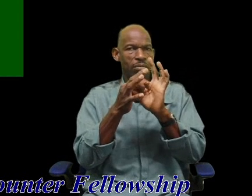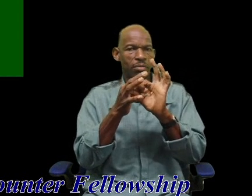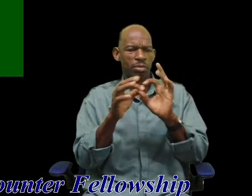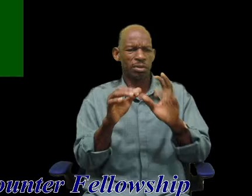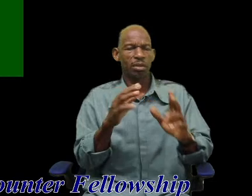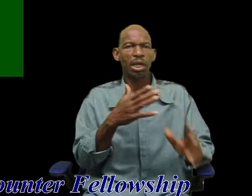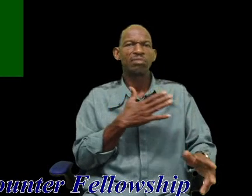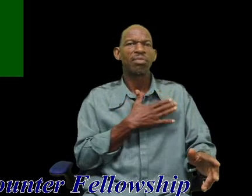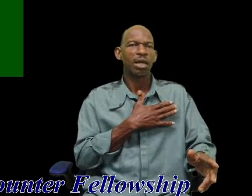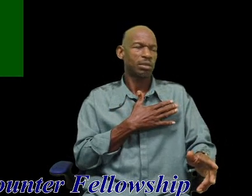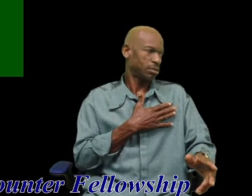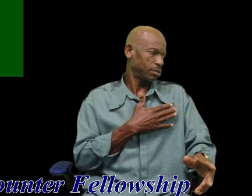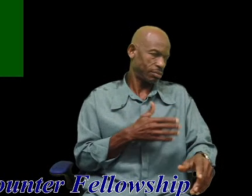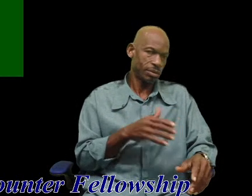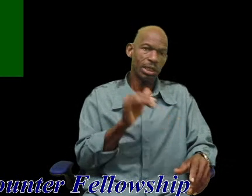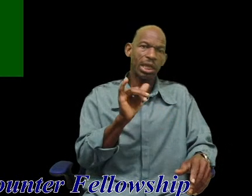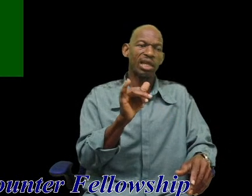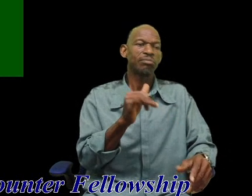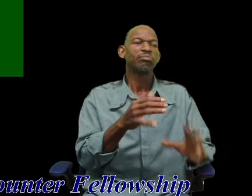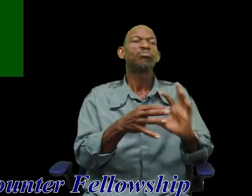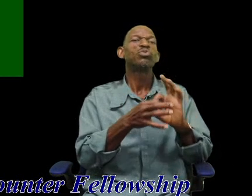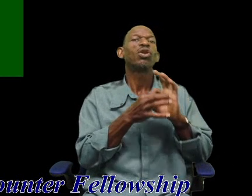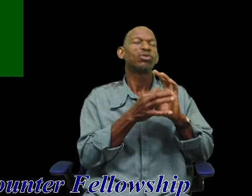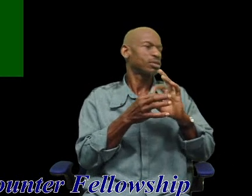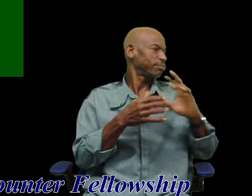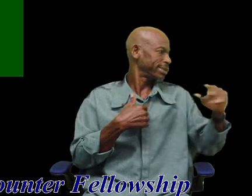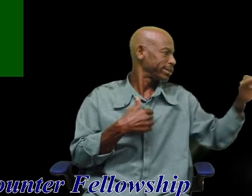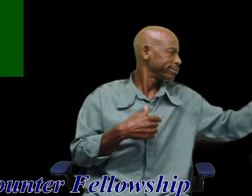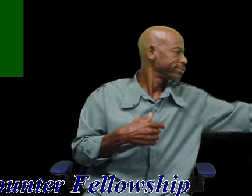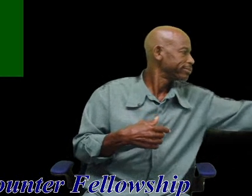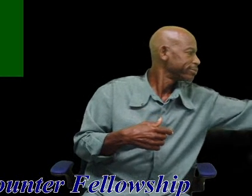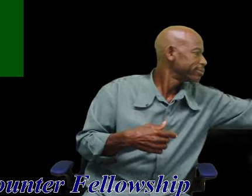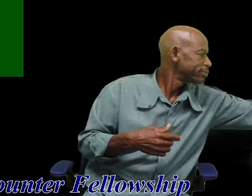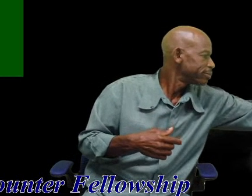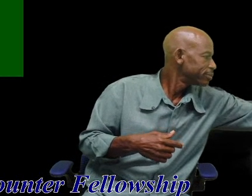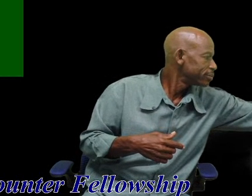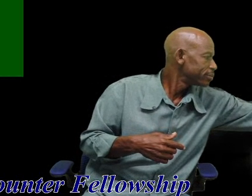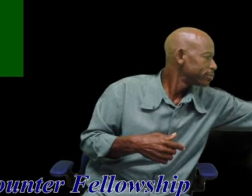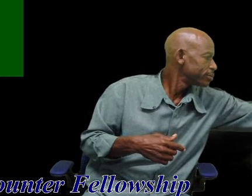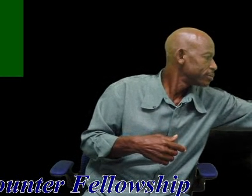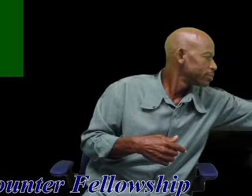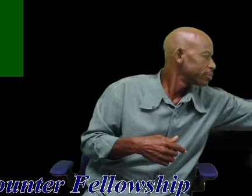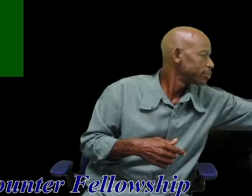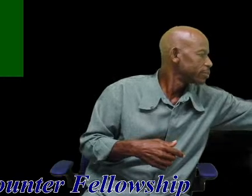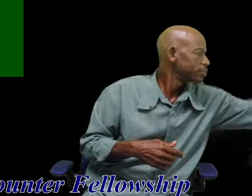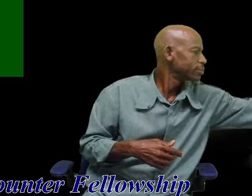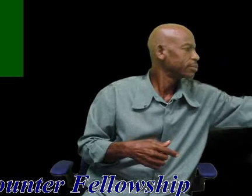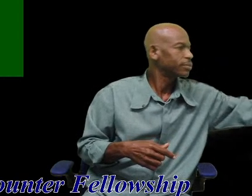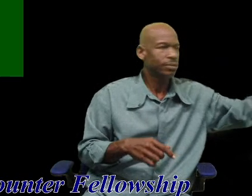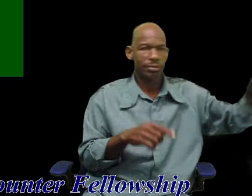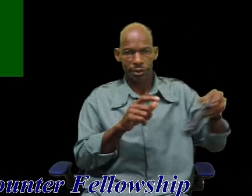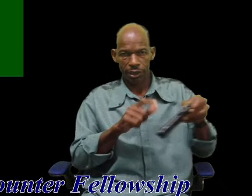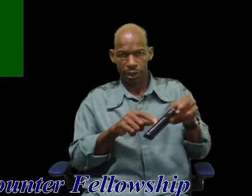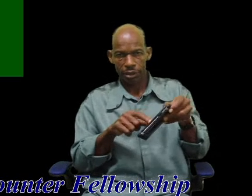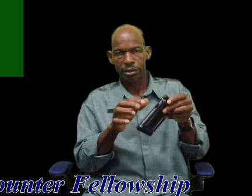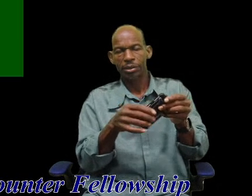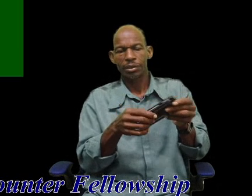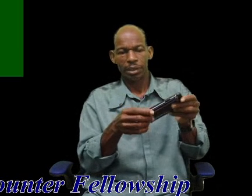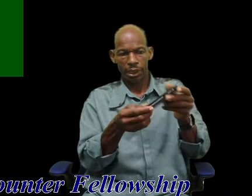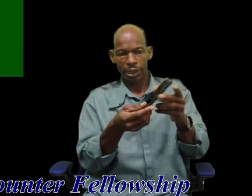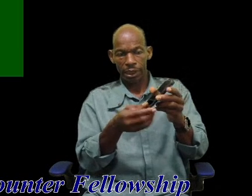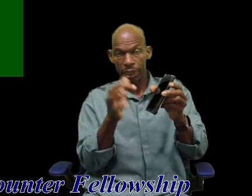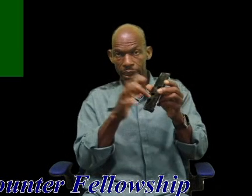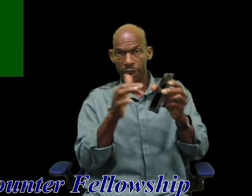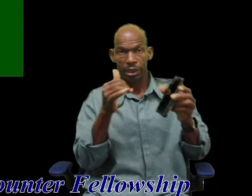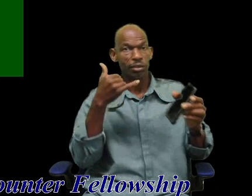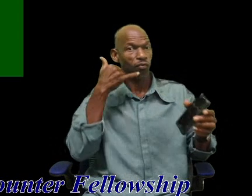belong. And we look at the word in terms of own. So when we were looking at